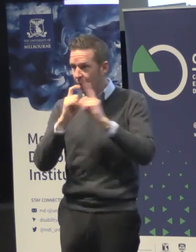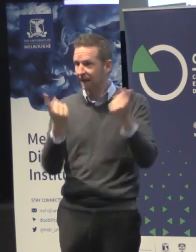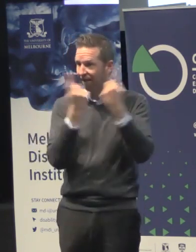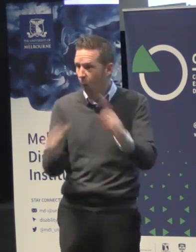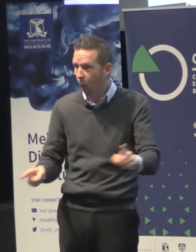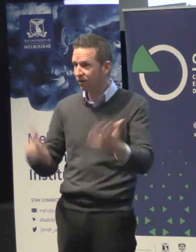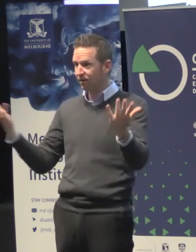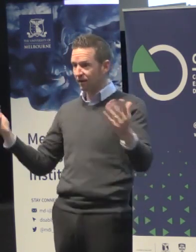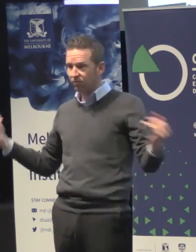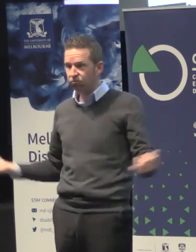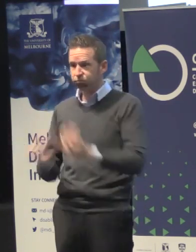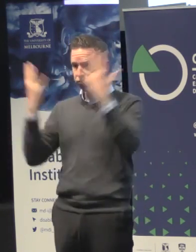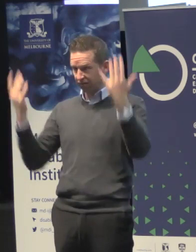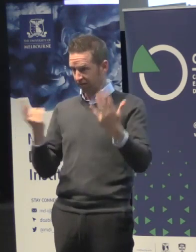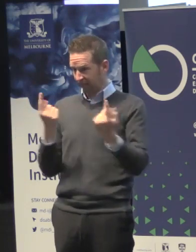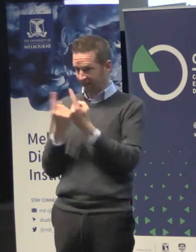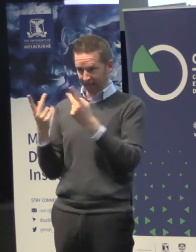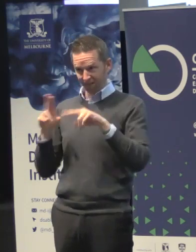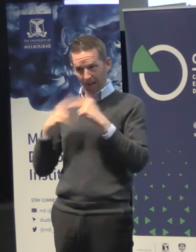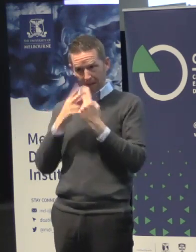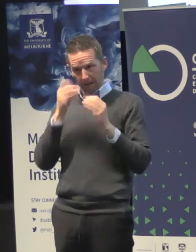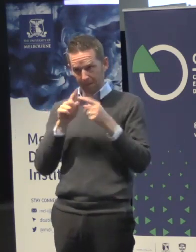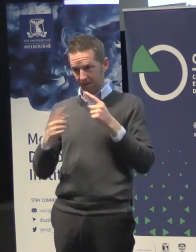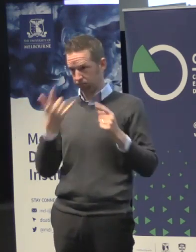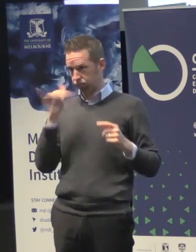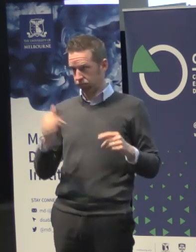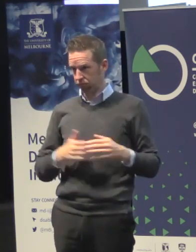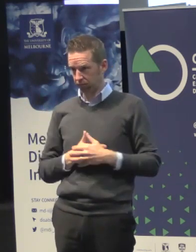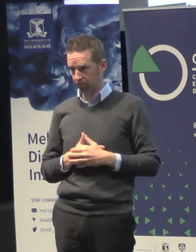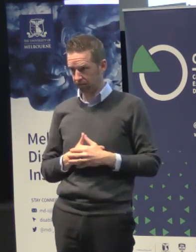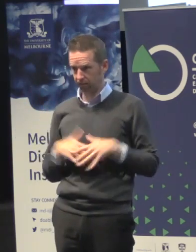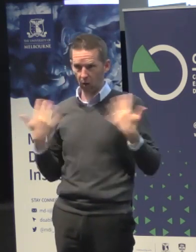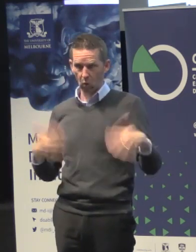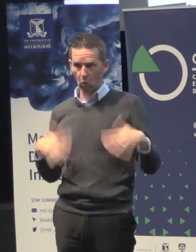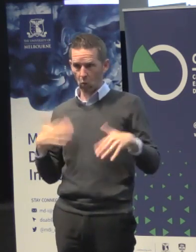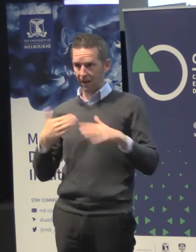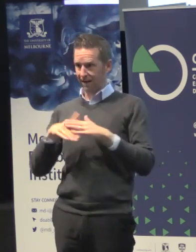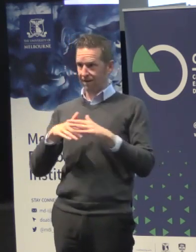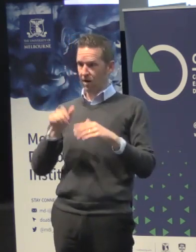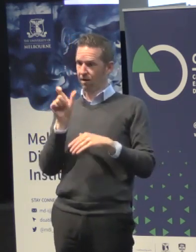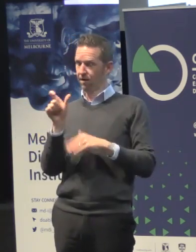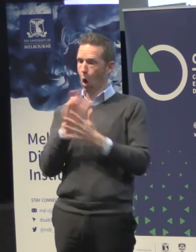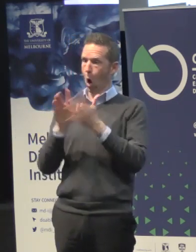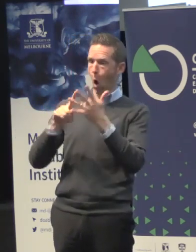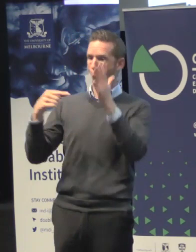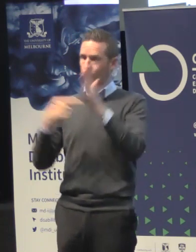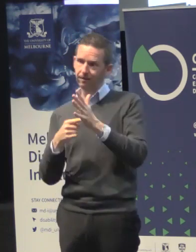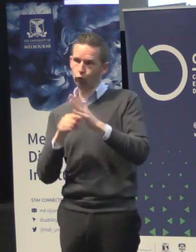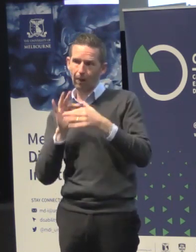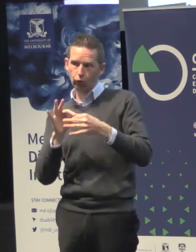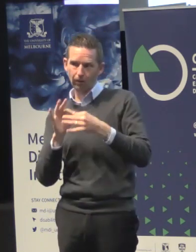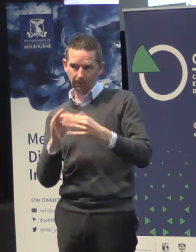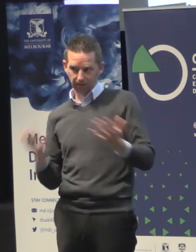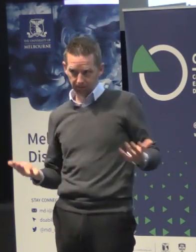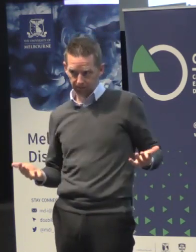divorces, ruptures. Pretty full on, hot in the sociological terminology, hot relationships.